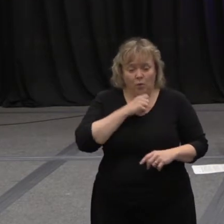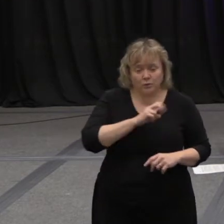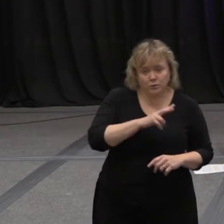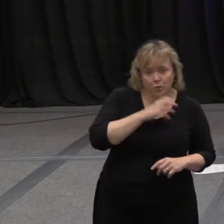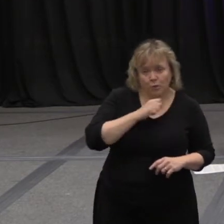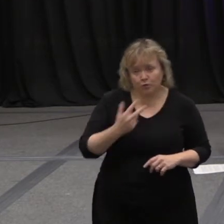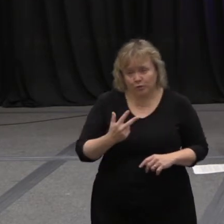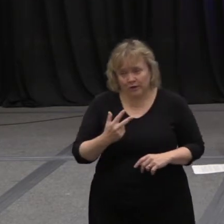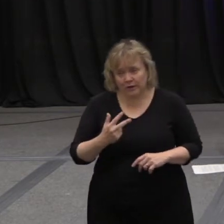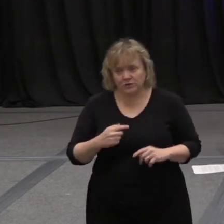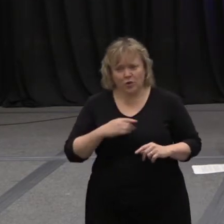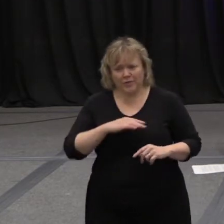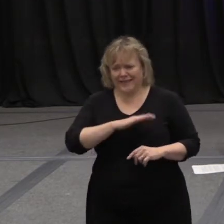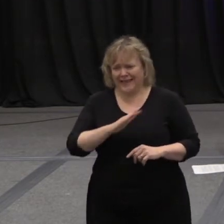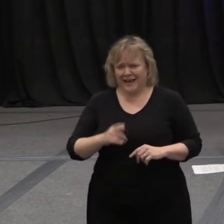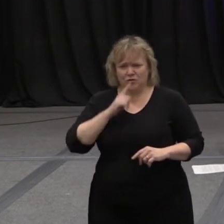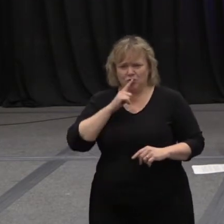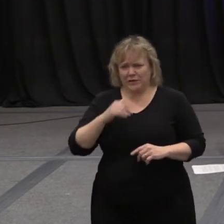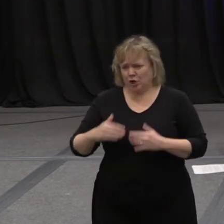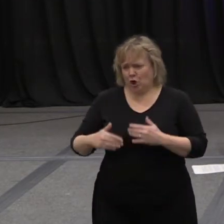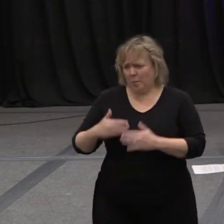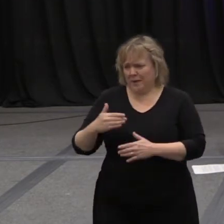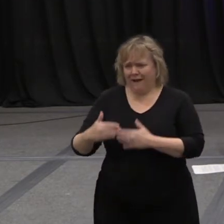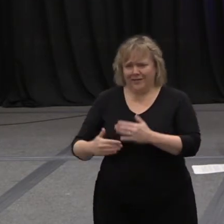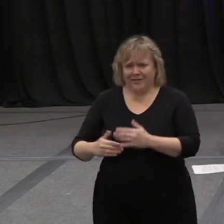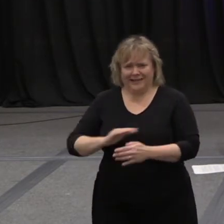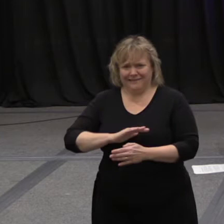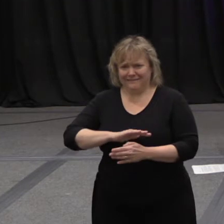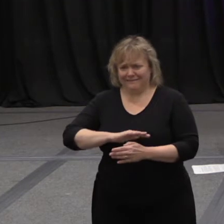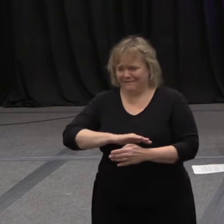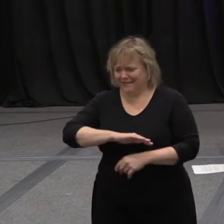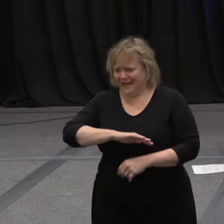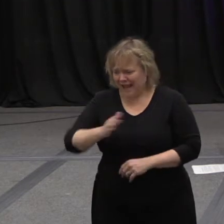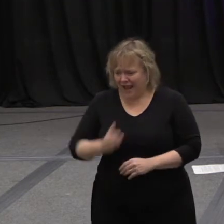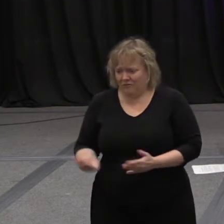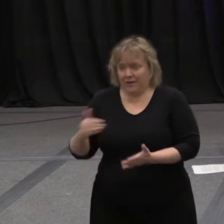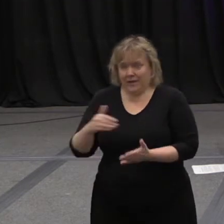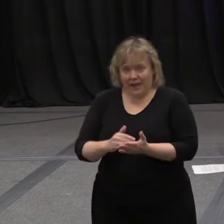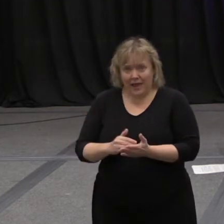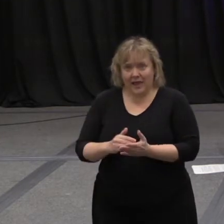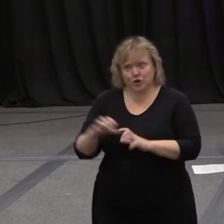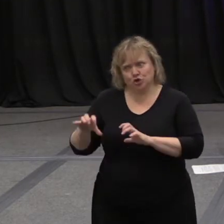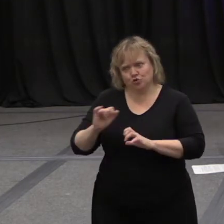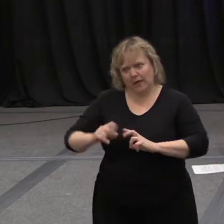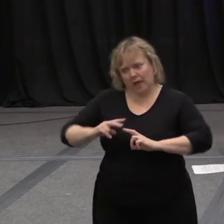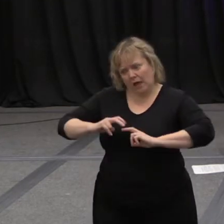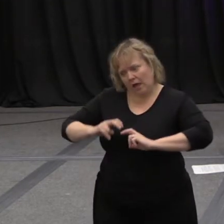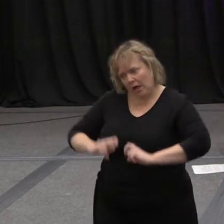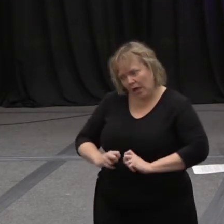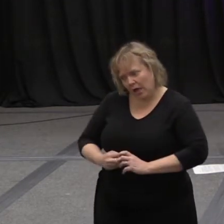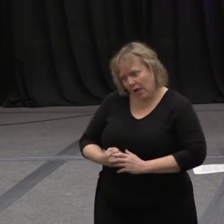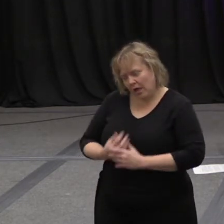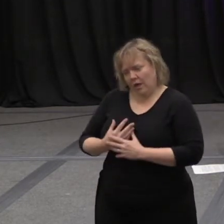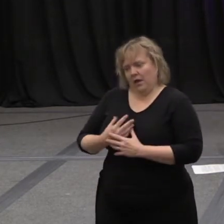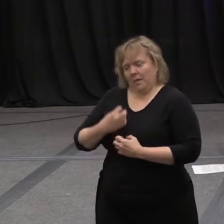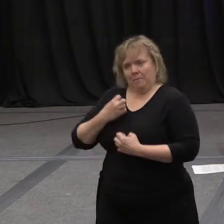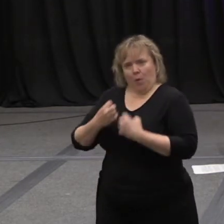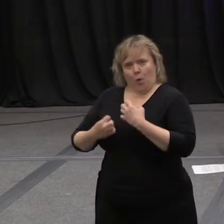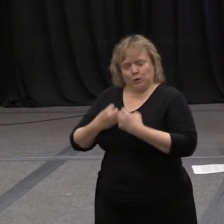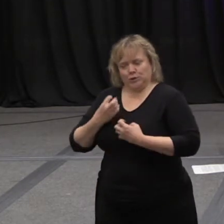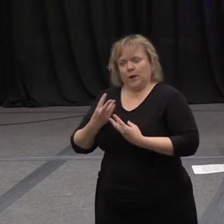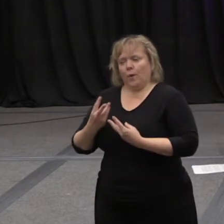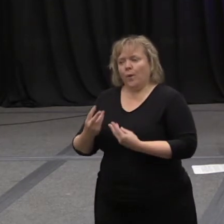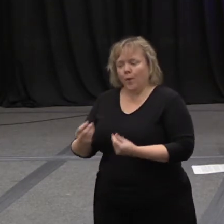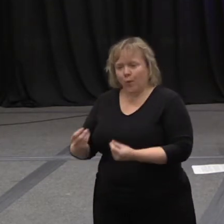journey past the checkout point. So learning how to keep going with the discomfort till it pops, and you have the